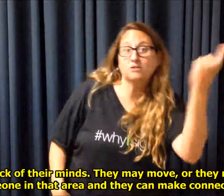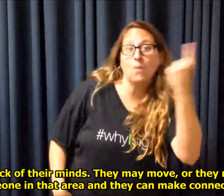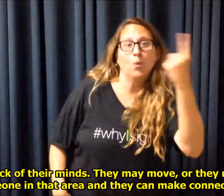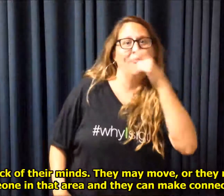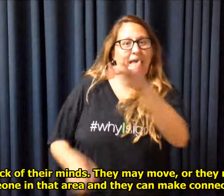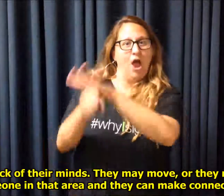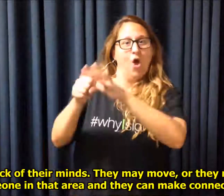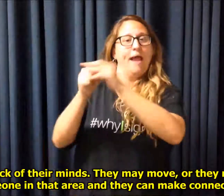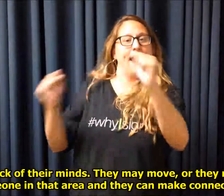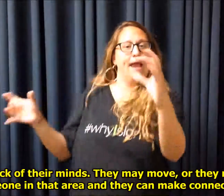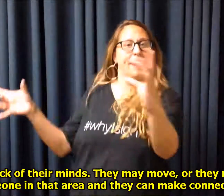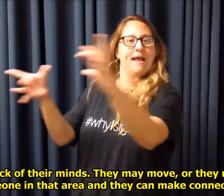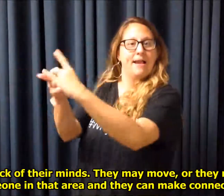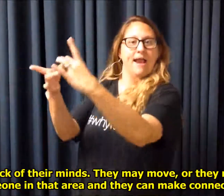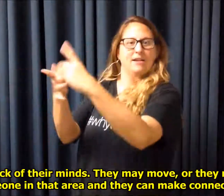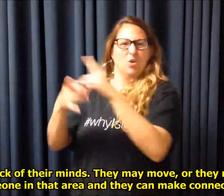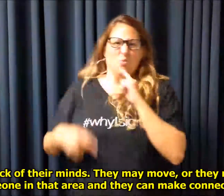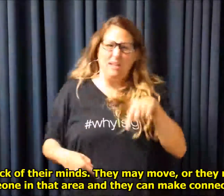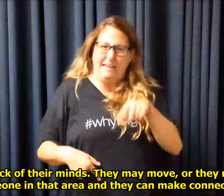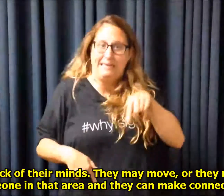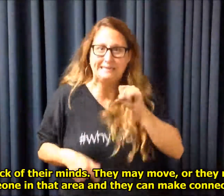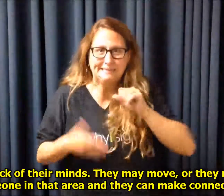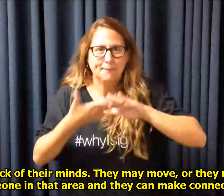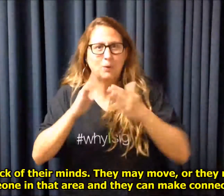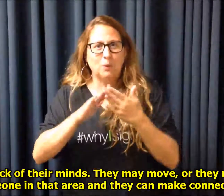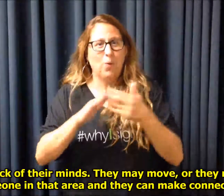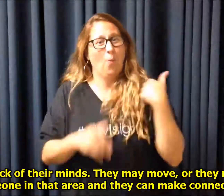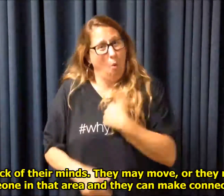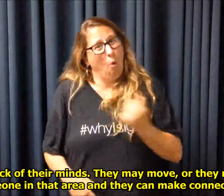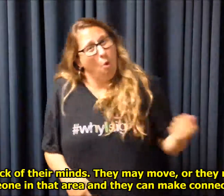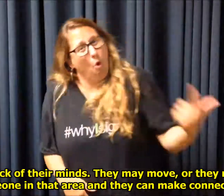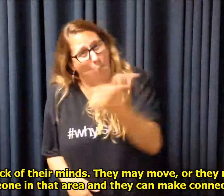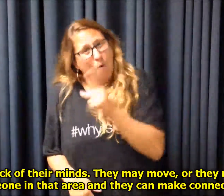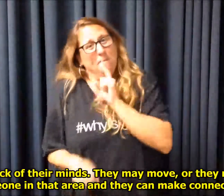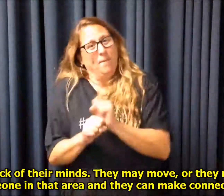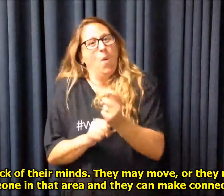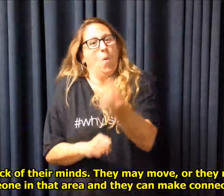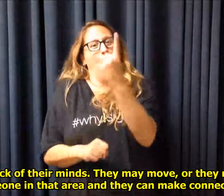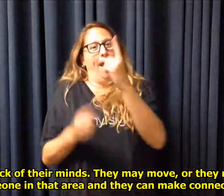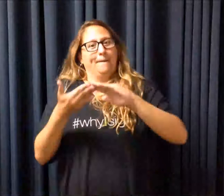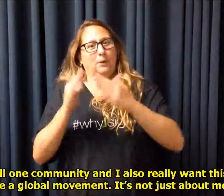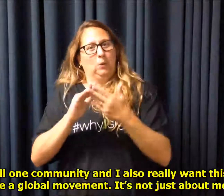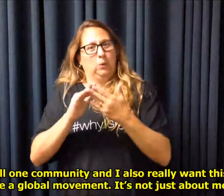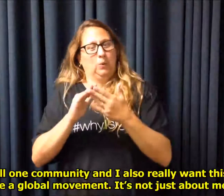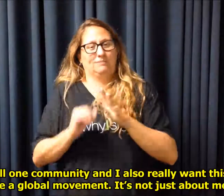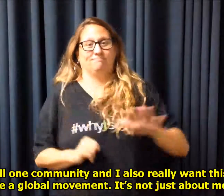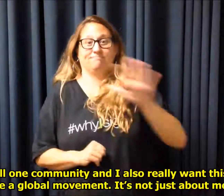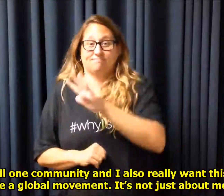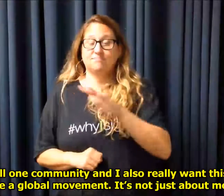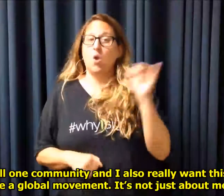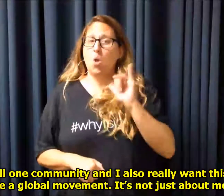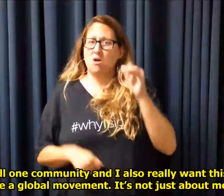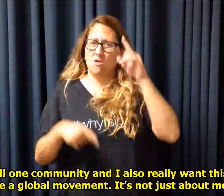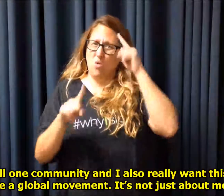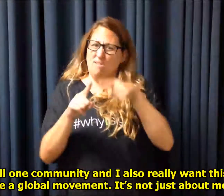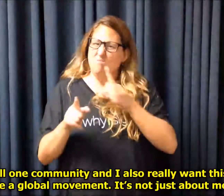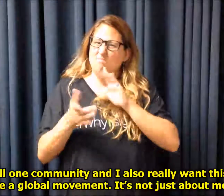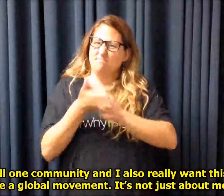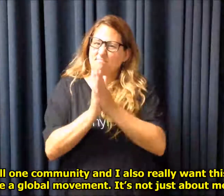their minds. They may move or they may know someone that in that area and they can make connections. We are all one community.